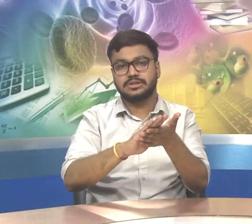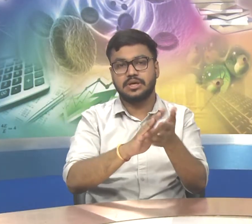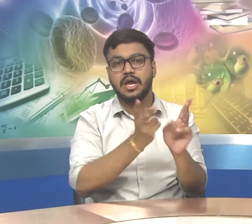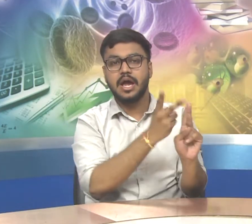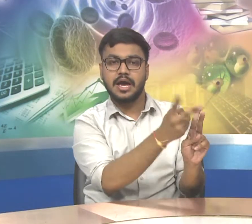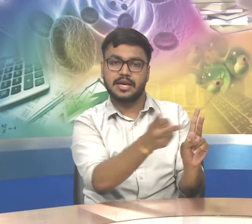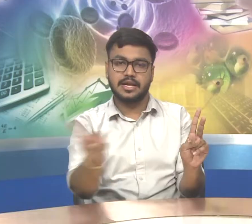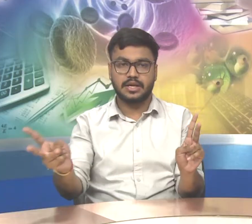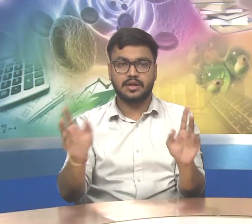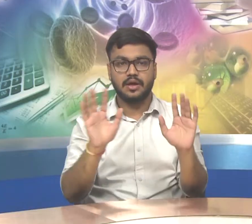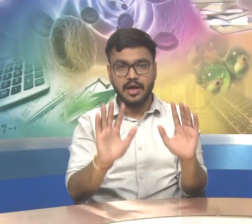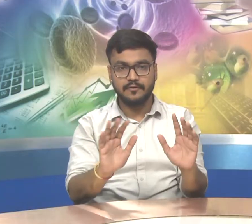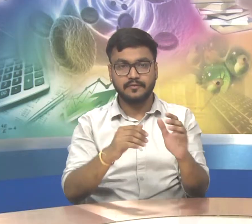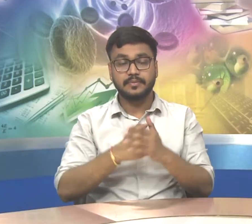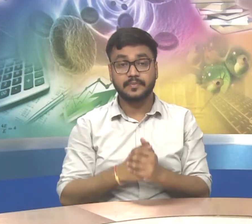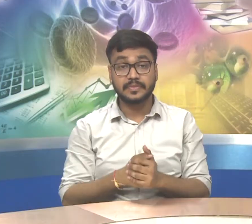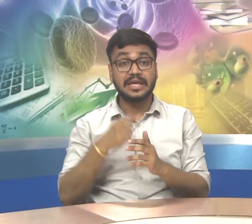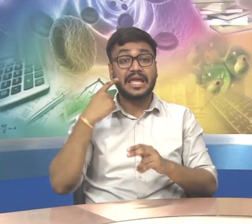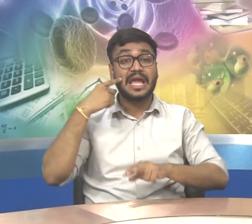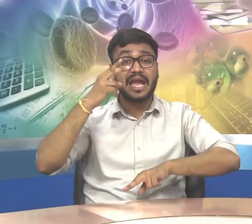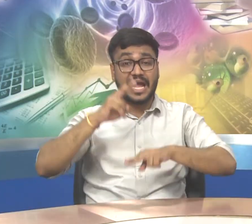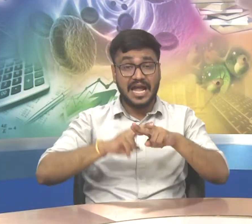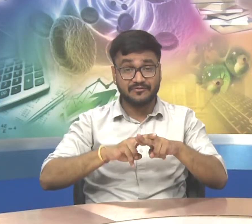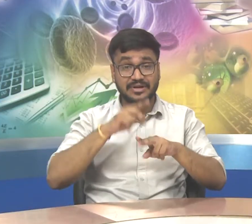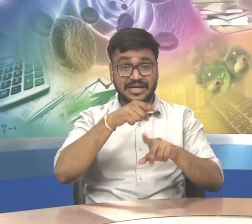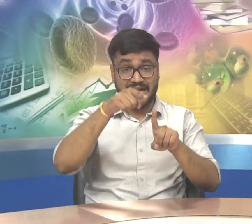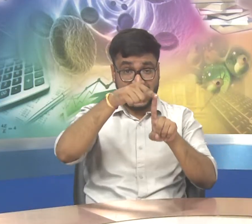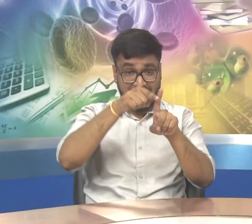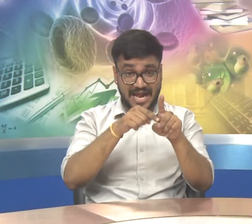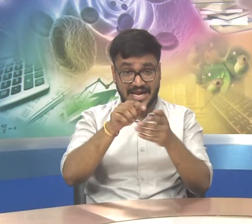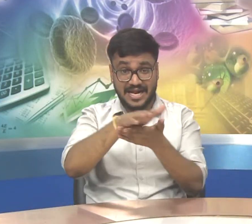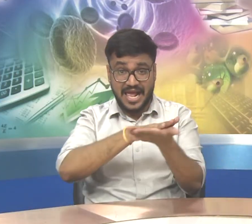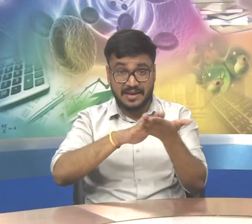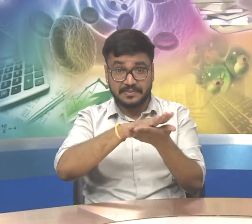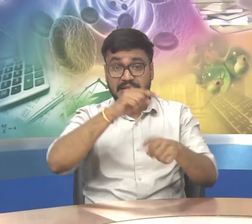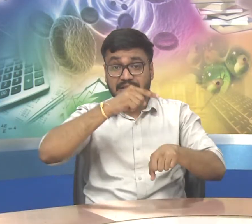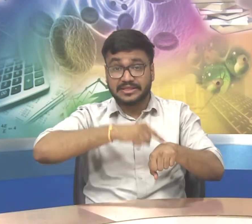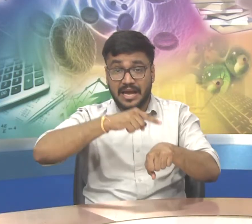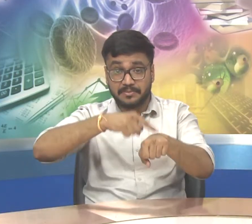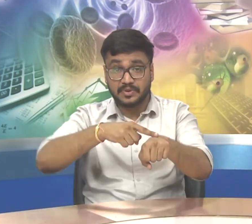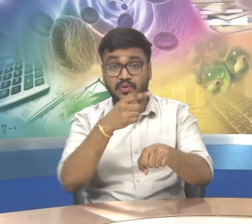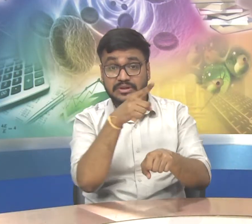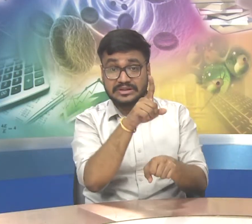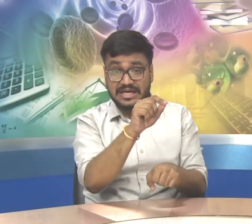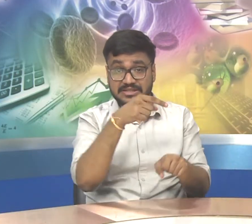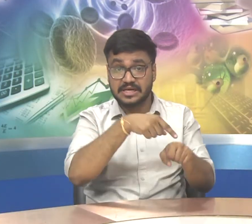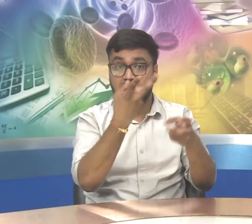So, if an element was 10 times heavier than hydrogen,